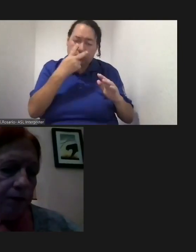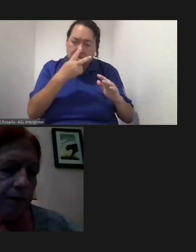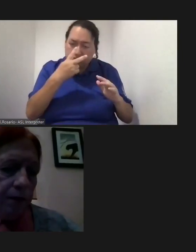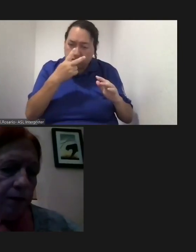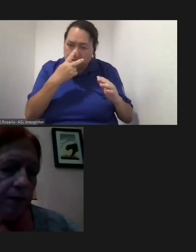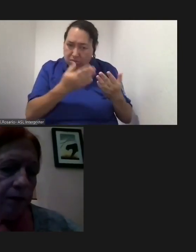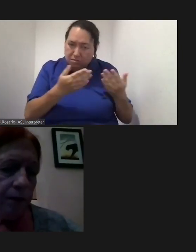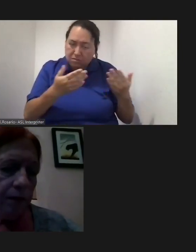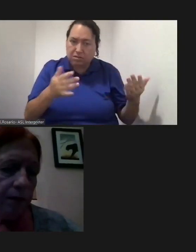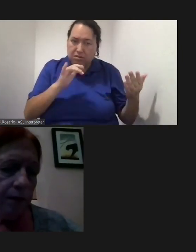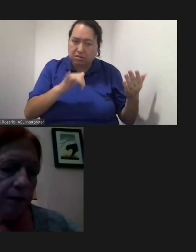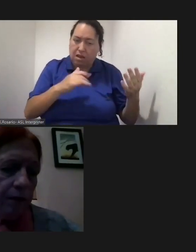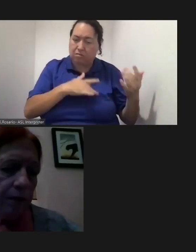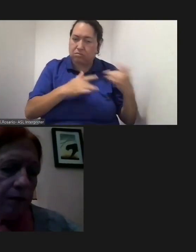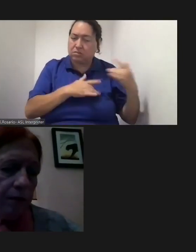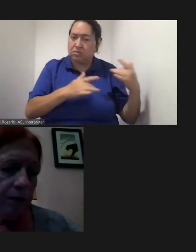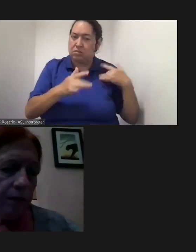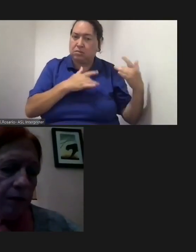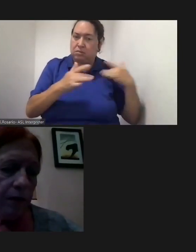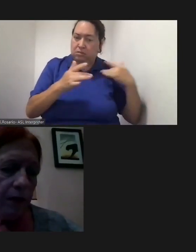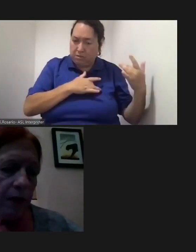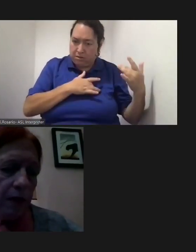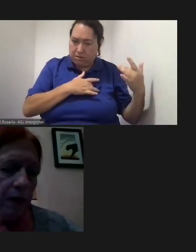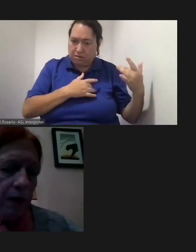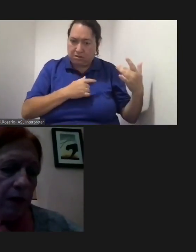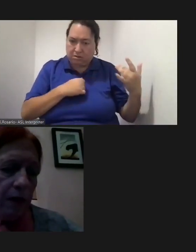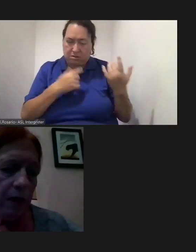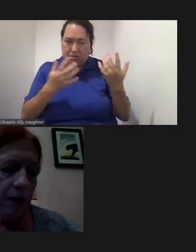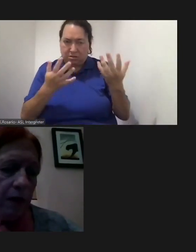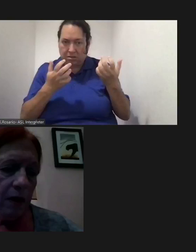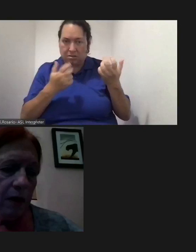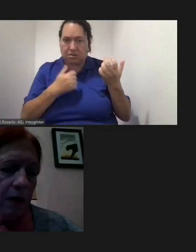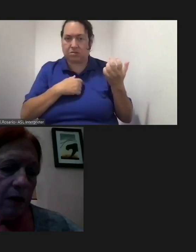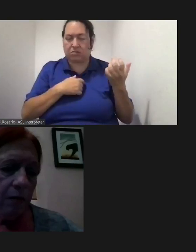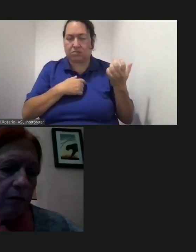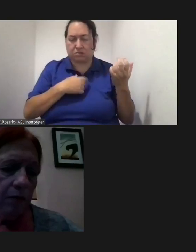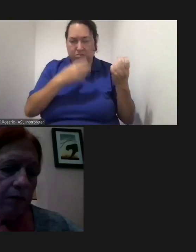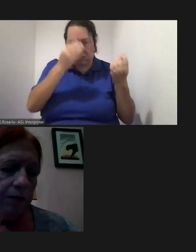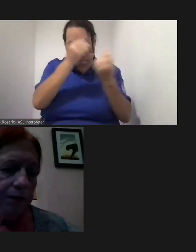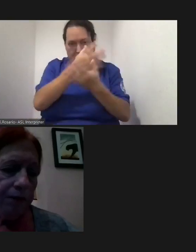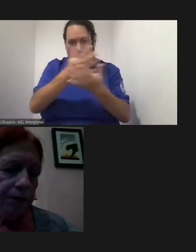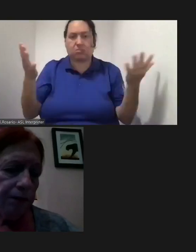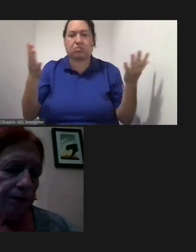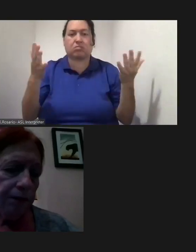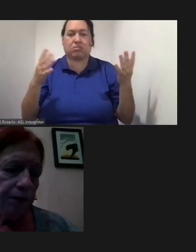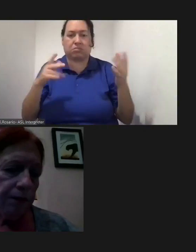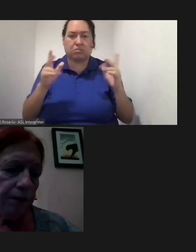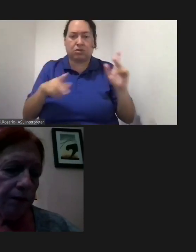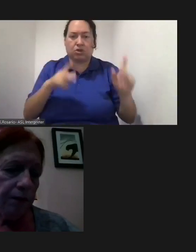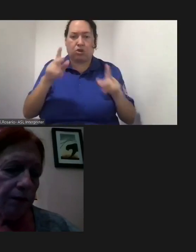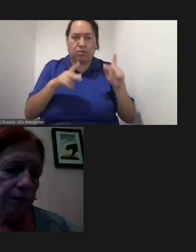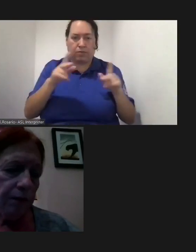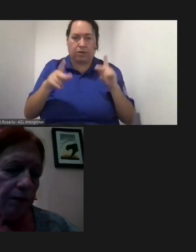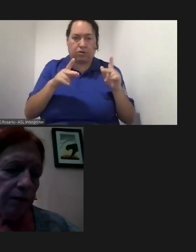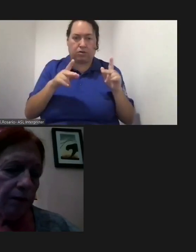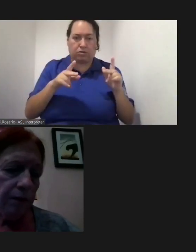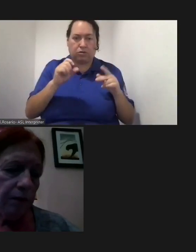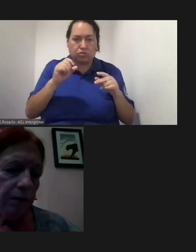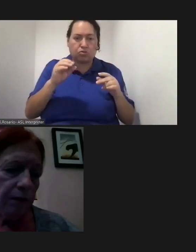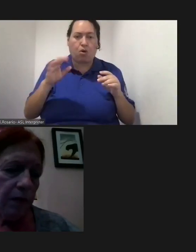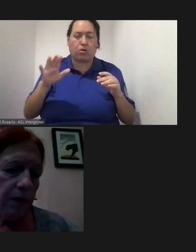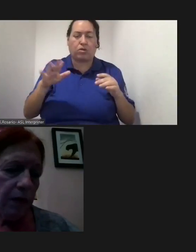that concerns me, I want to alert it out to the public so that the public